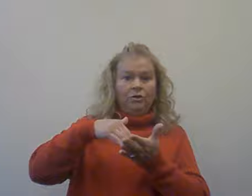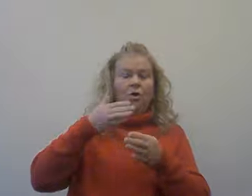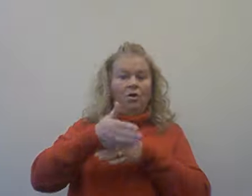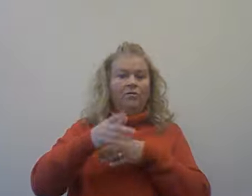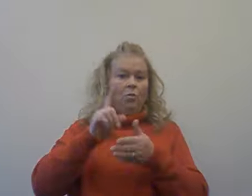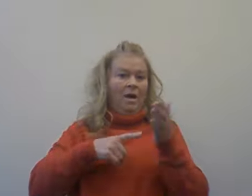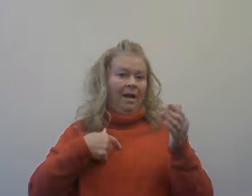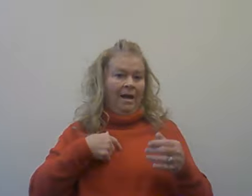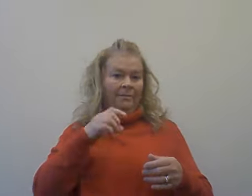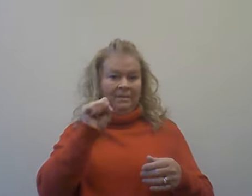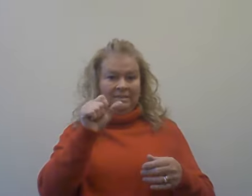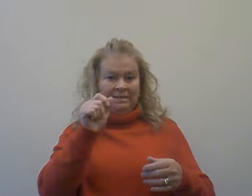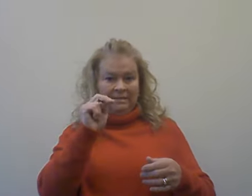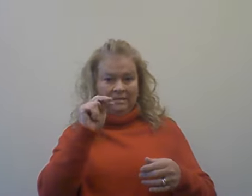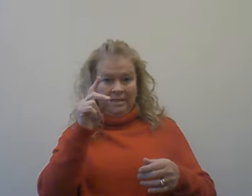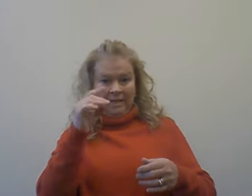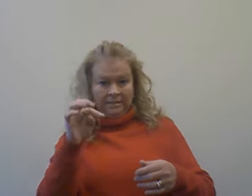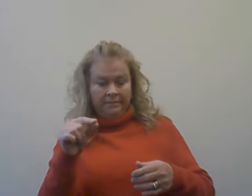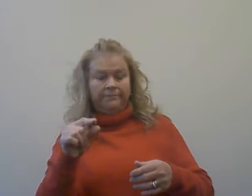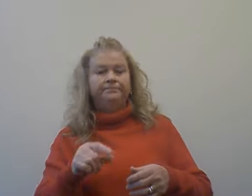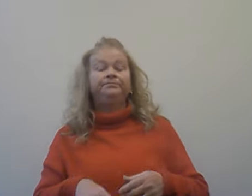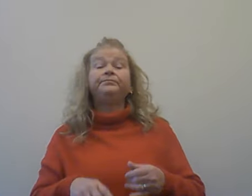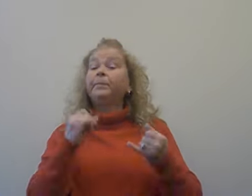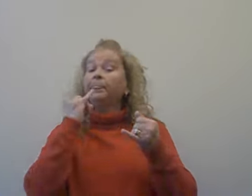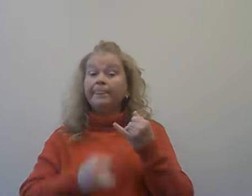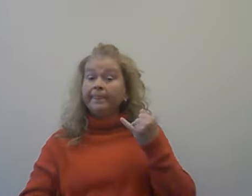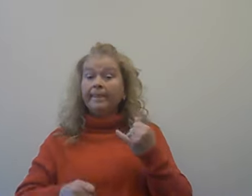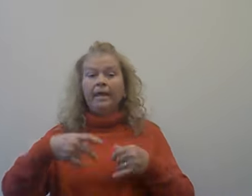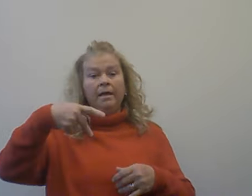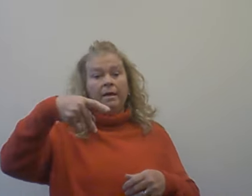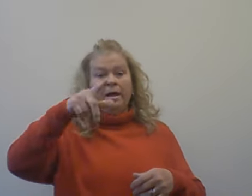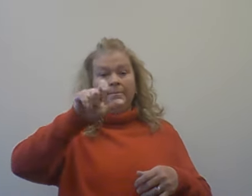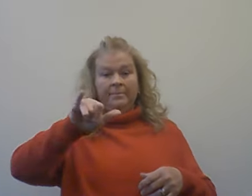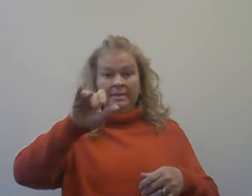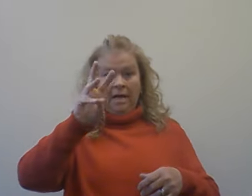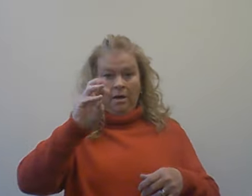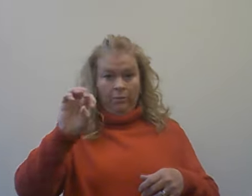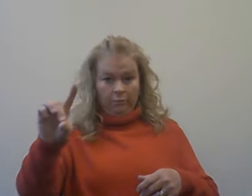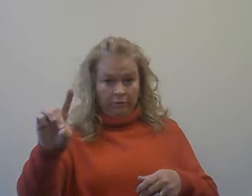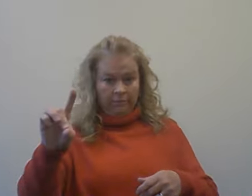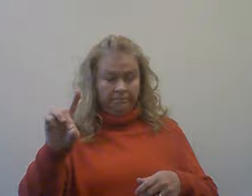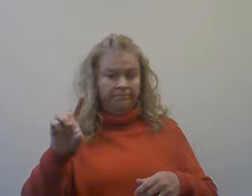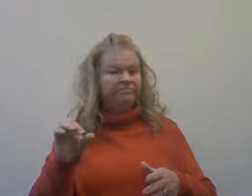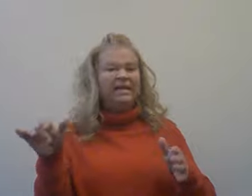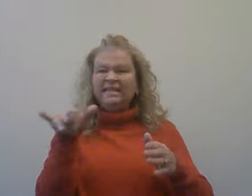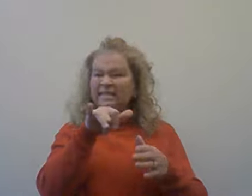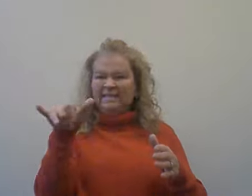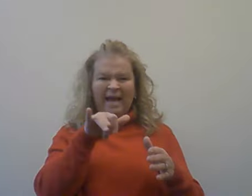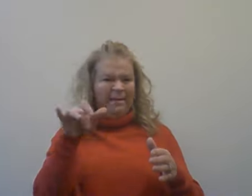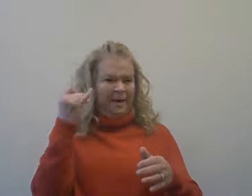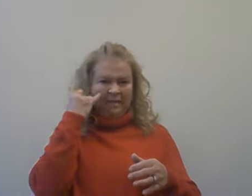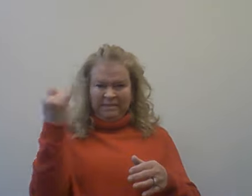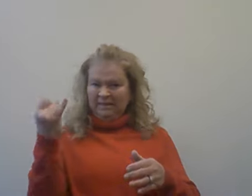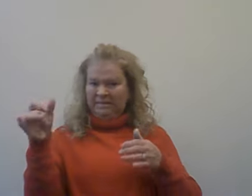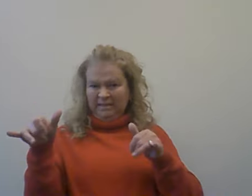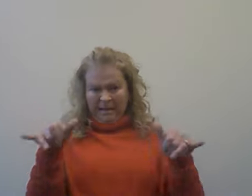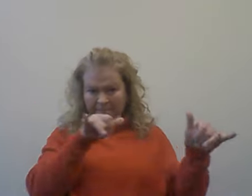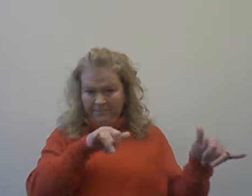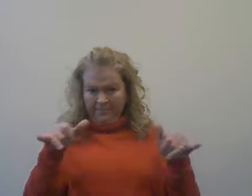is the last thing, plywood. So all of the same stuff applies, except that usually I'll start with 180 and then go up to